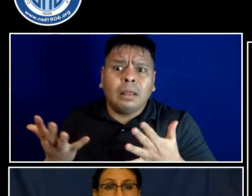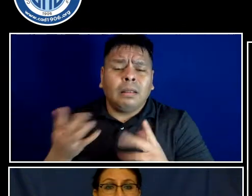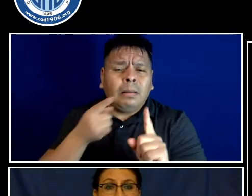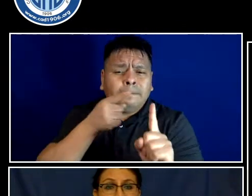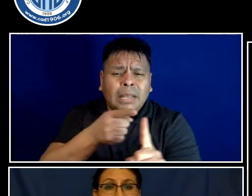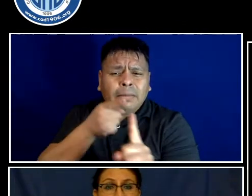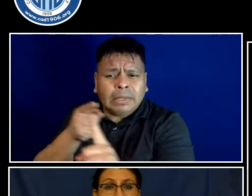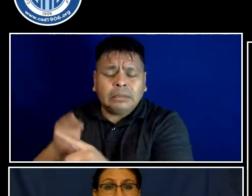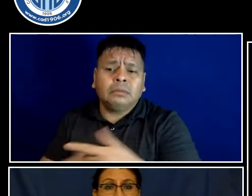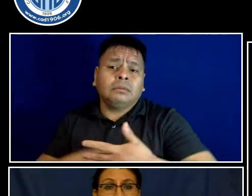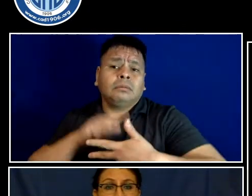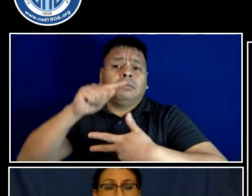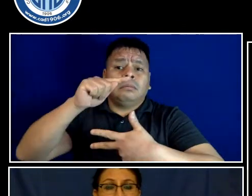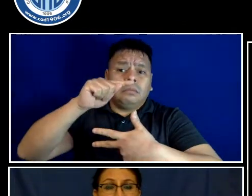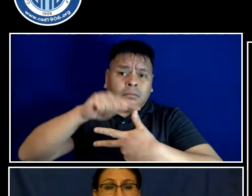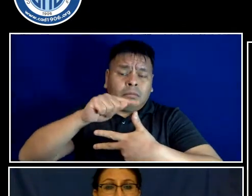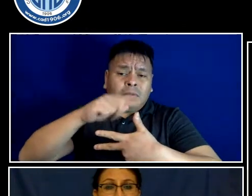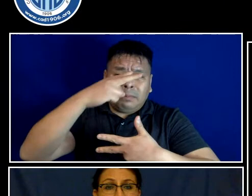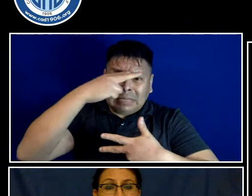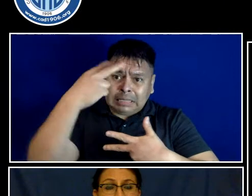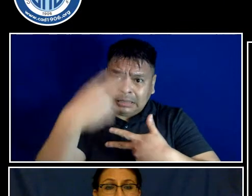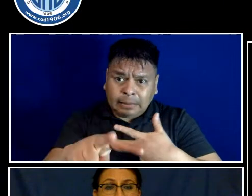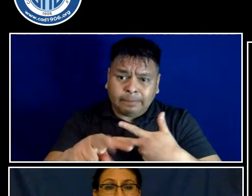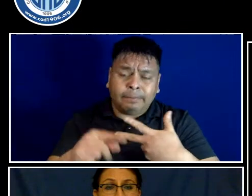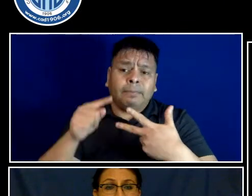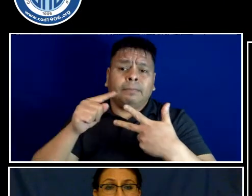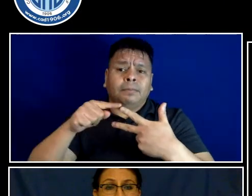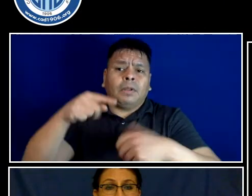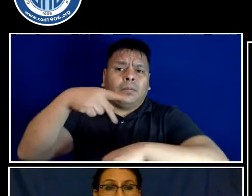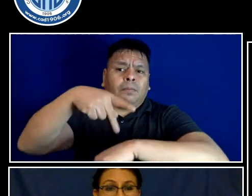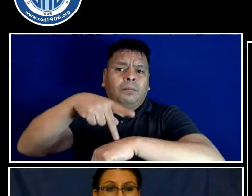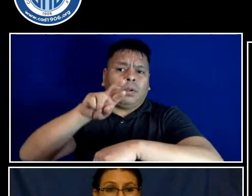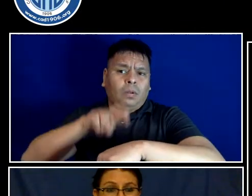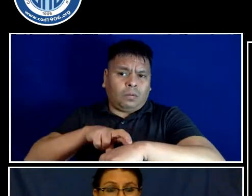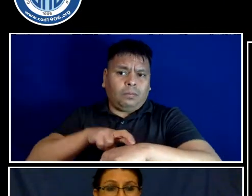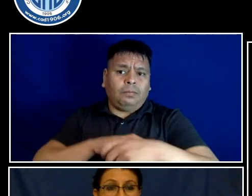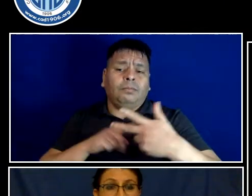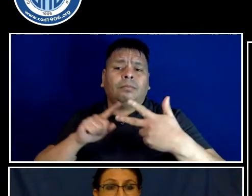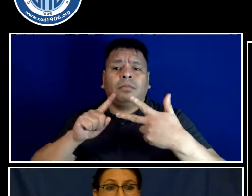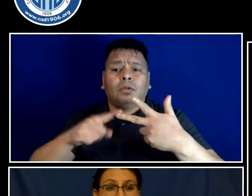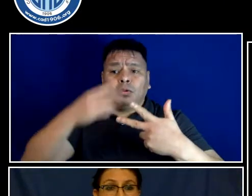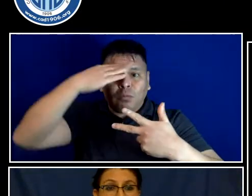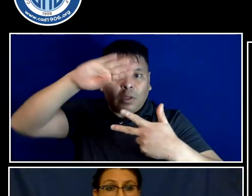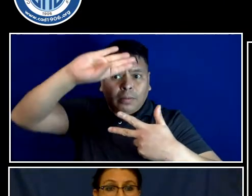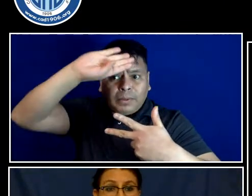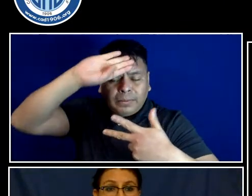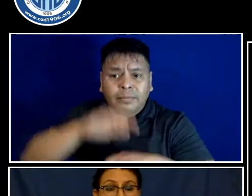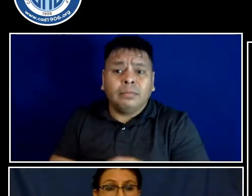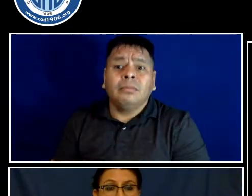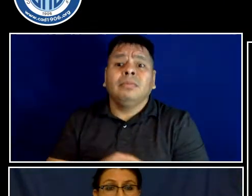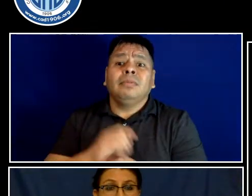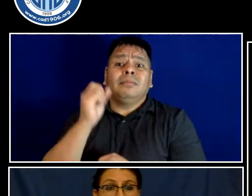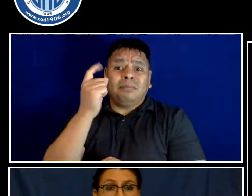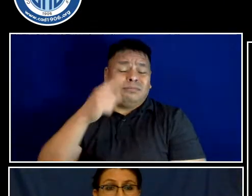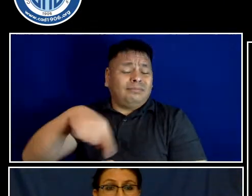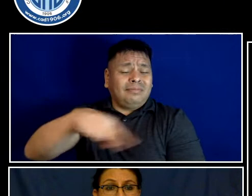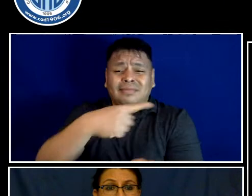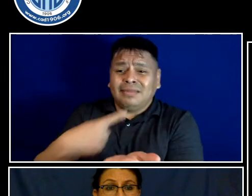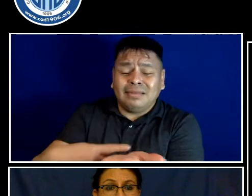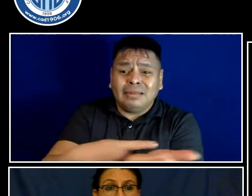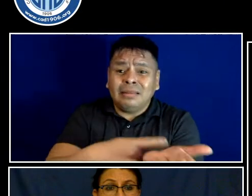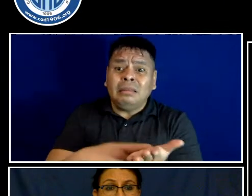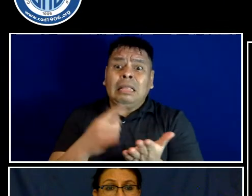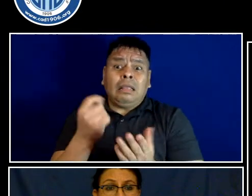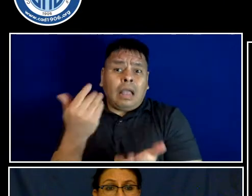And so, of course, through Congress, they decided to separate these groups into different types. One was